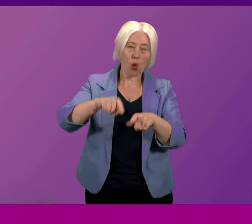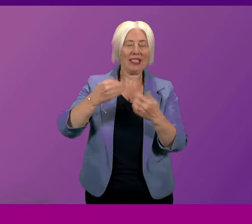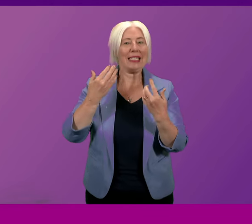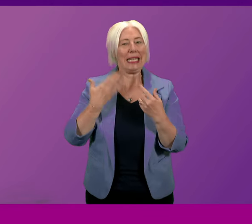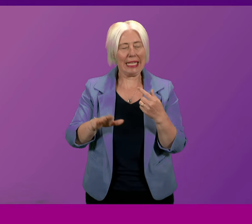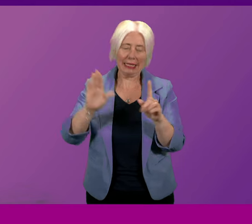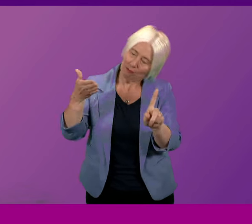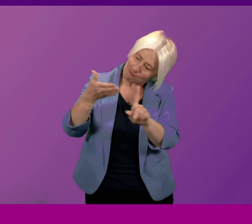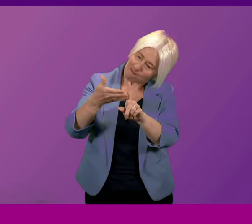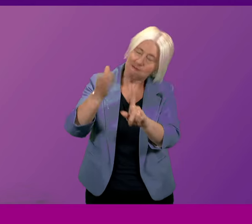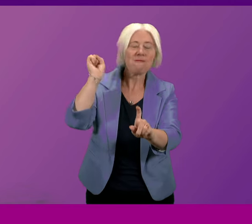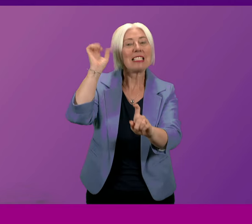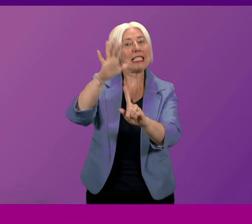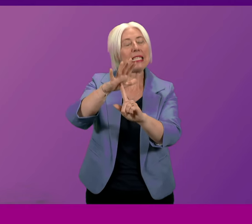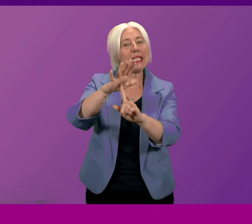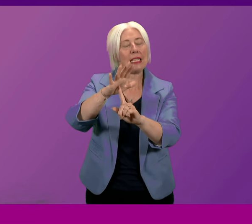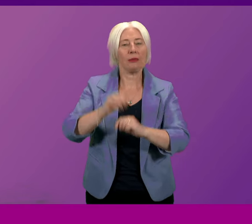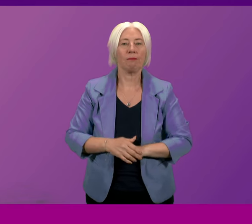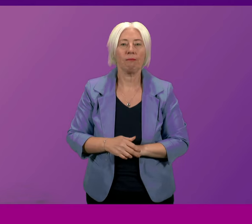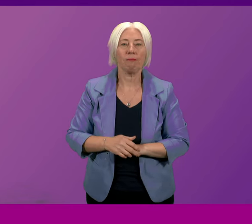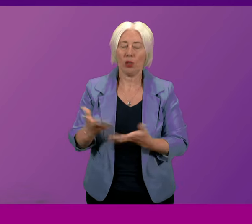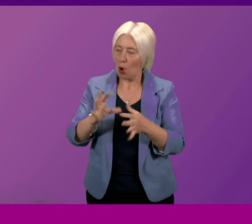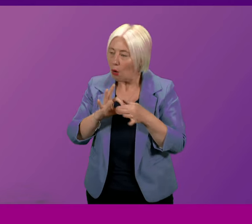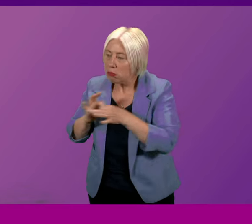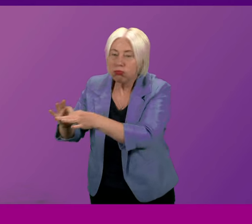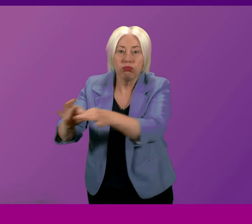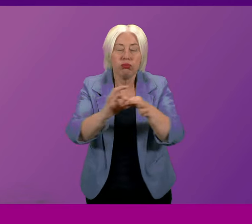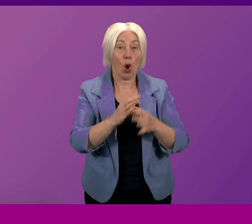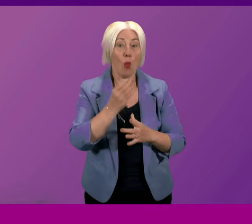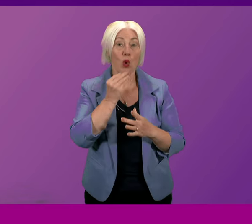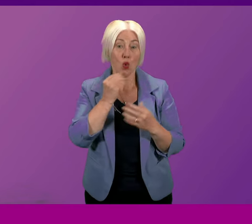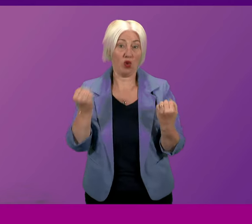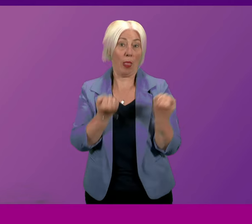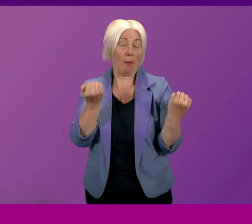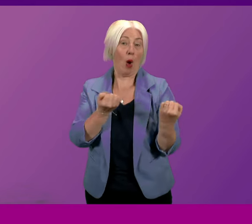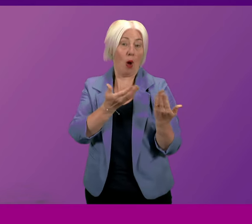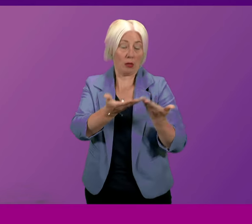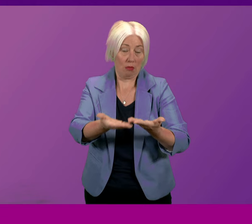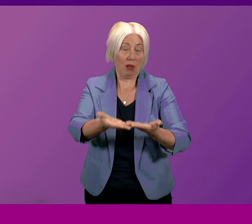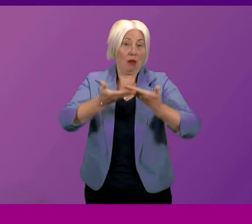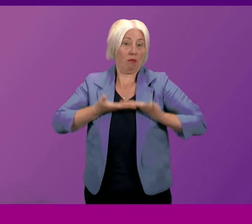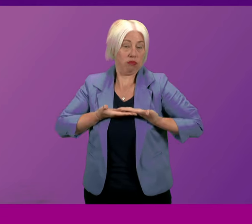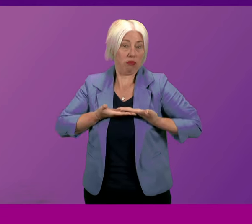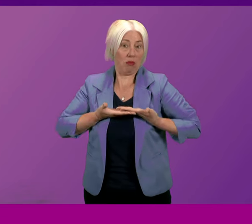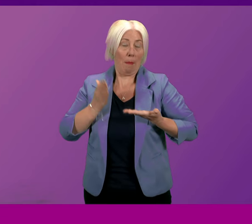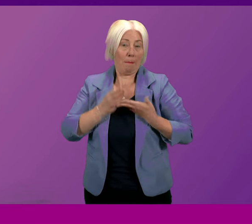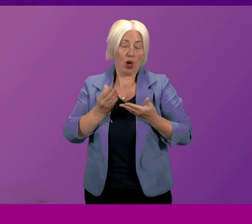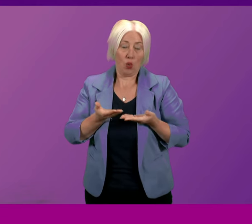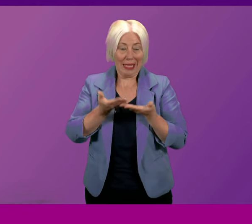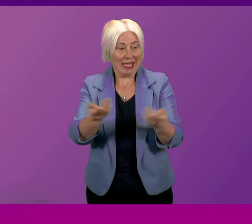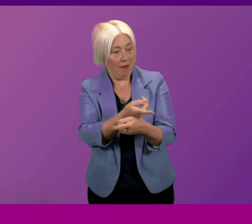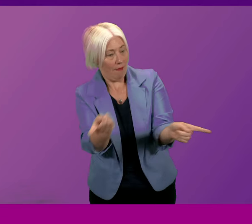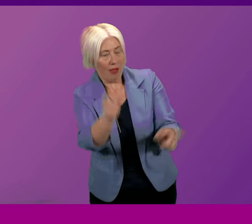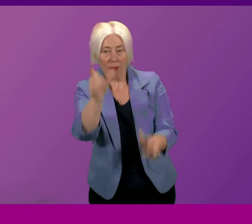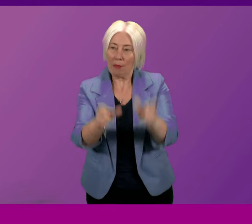supreme. That together we can use the serious powers of this Parliament to give everyone a chance in life, to